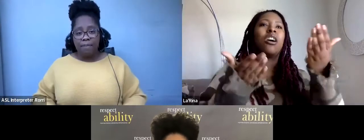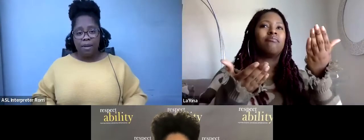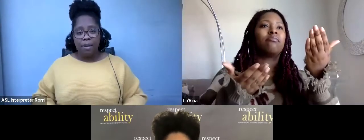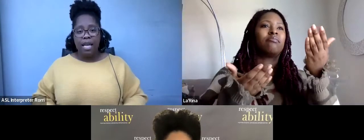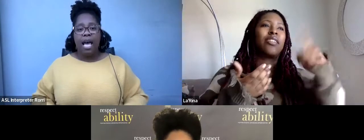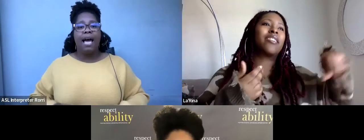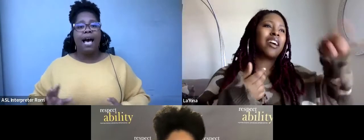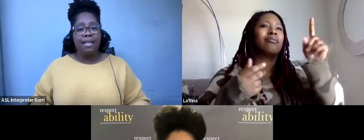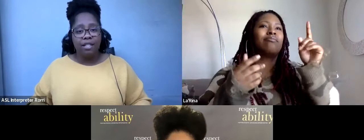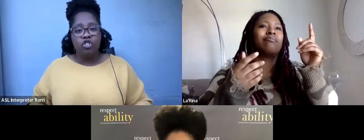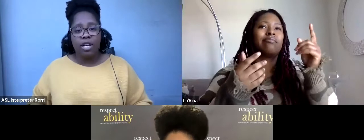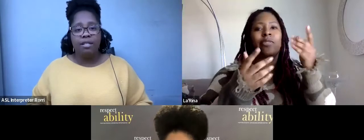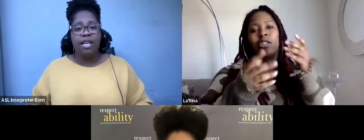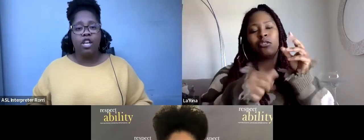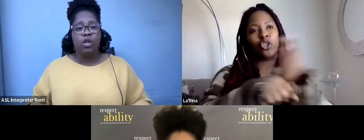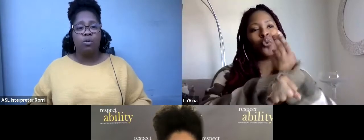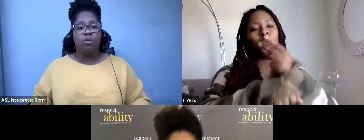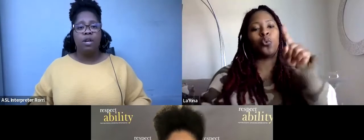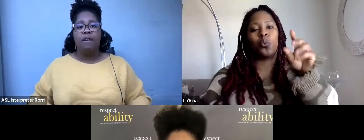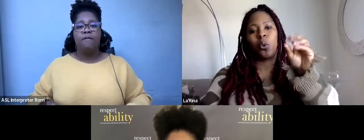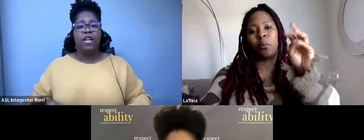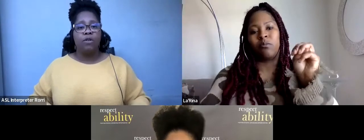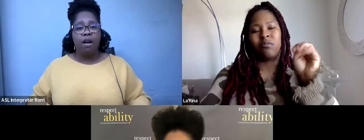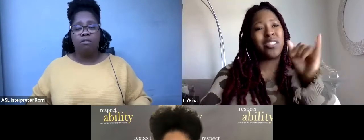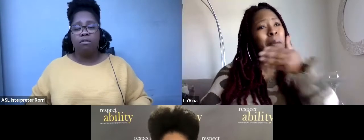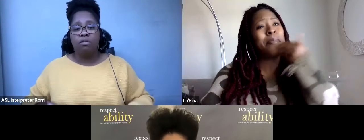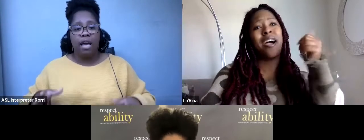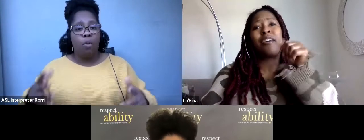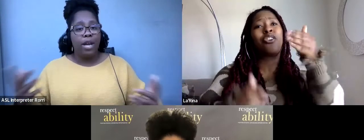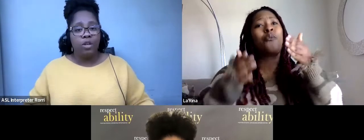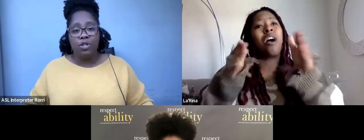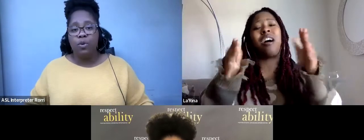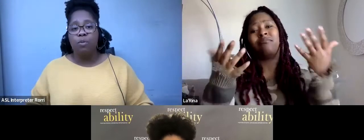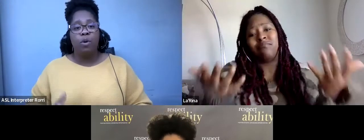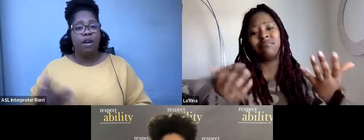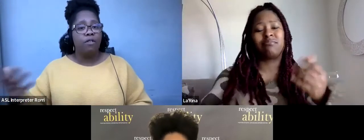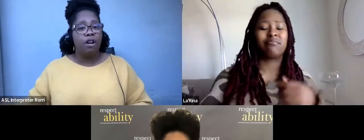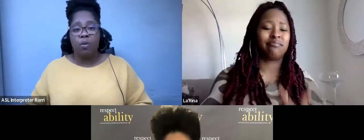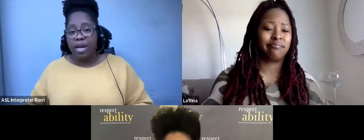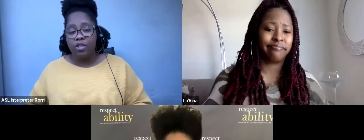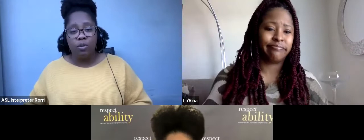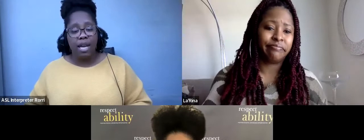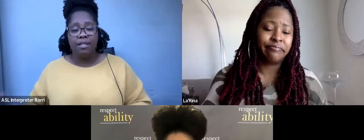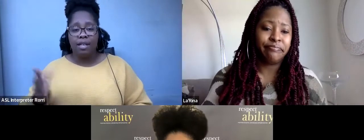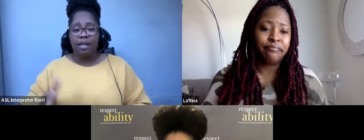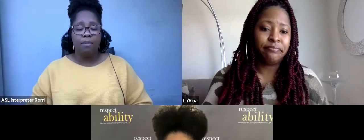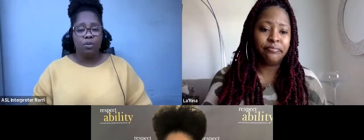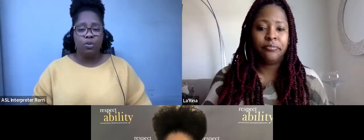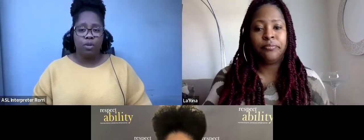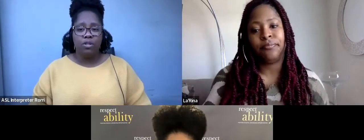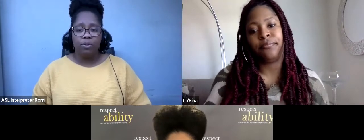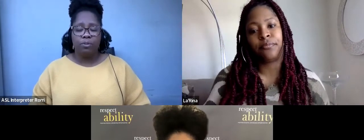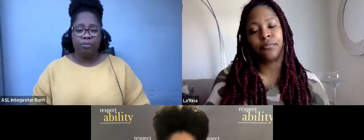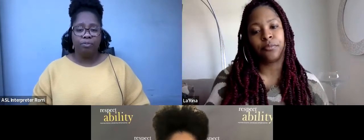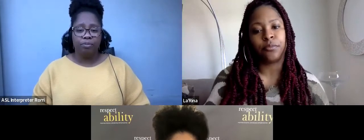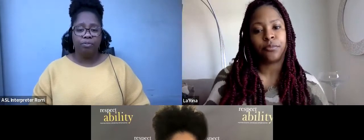or stopped them. I highly suggest that you figure out a way to use Zoom or whatever other way that you can to get accomplished what you